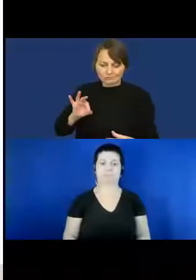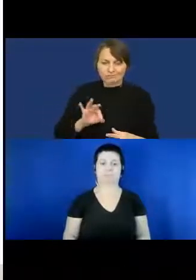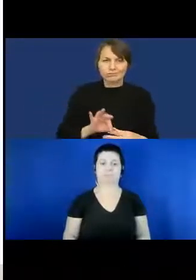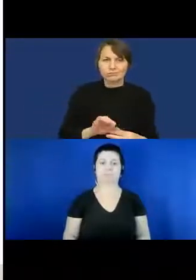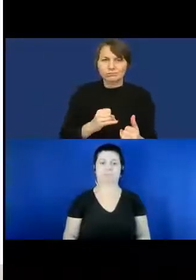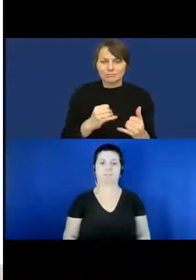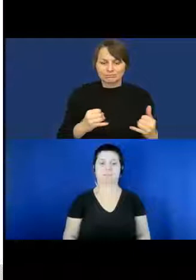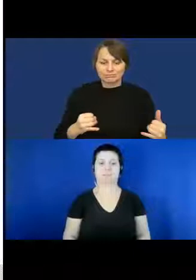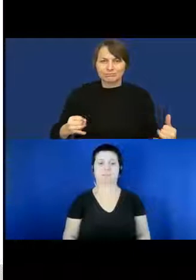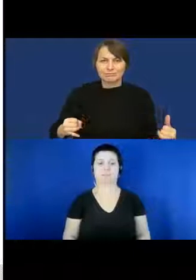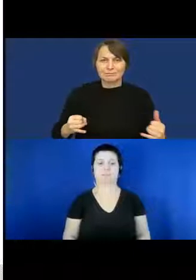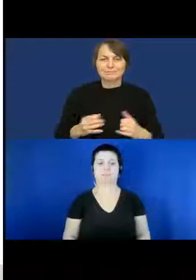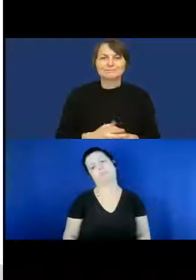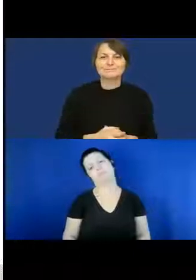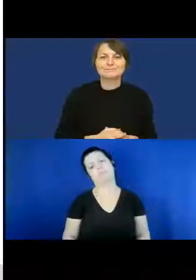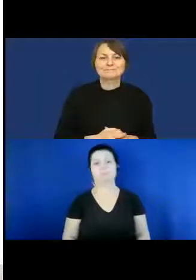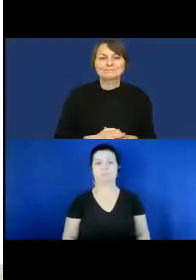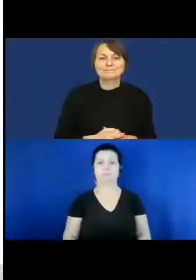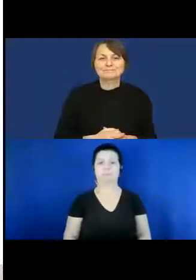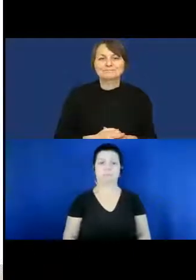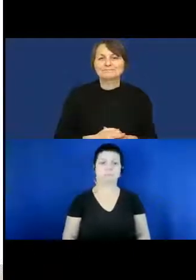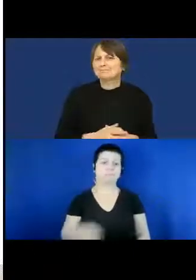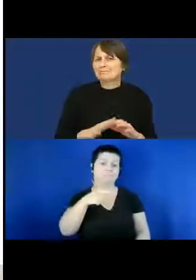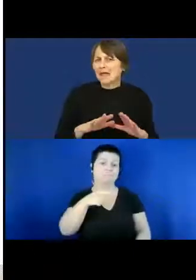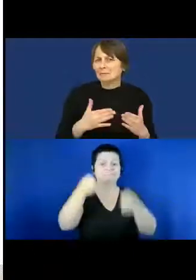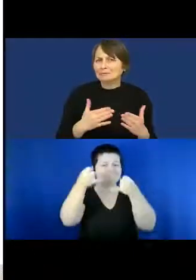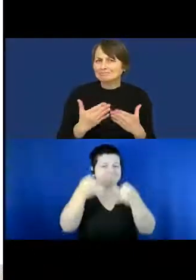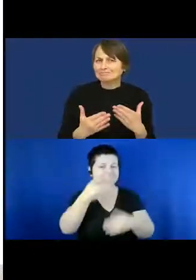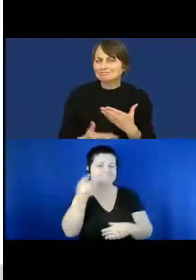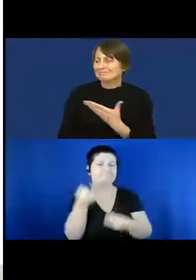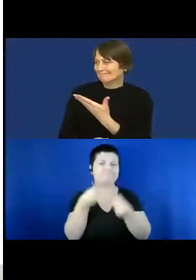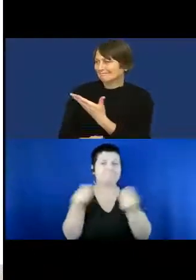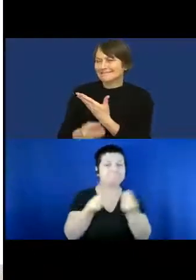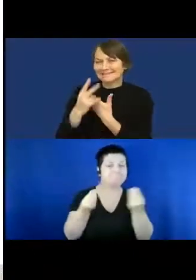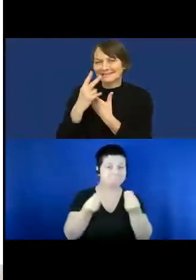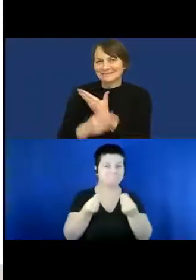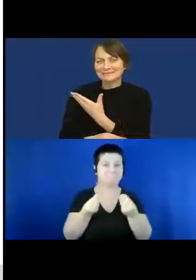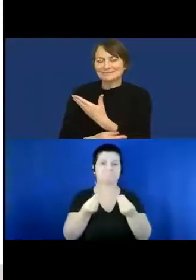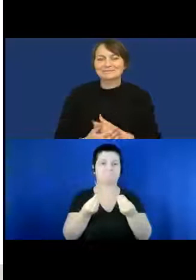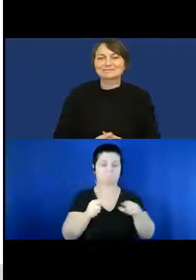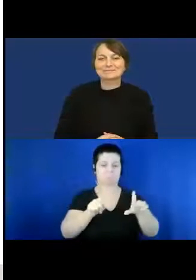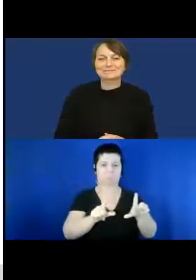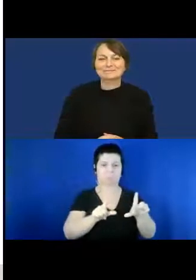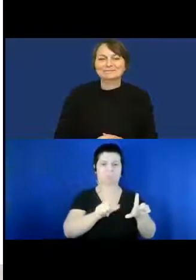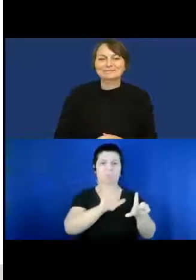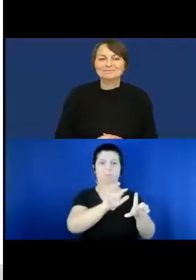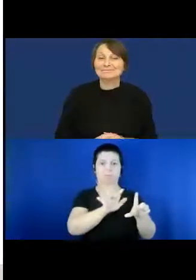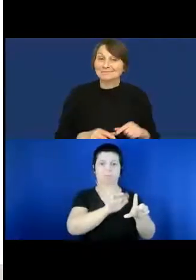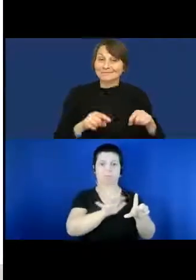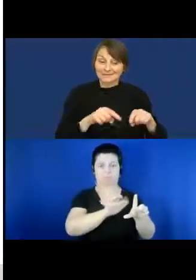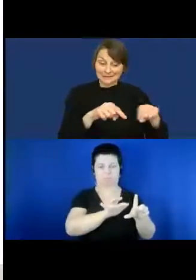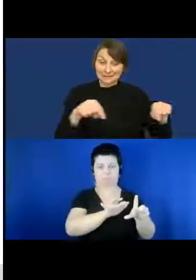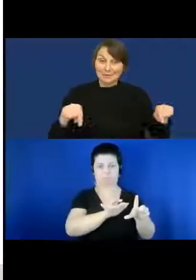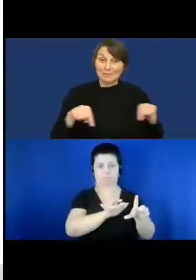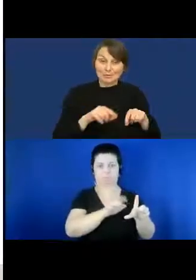So here I'm going to explain a little bit more about how it works. So with the tactile board, we have a